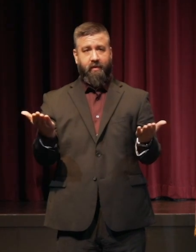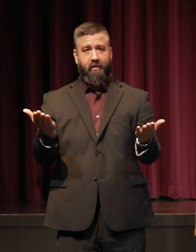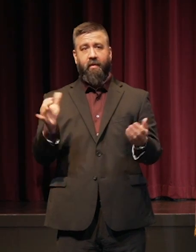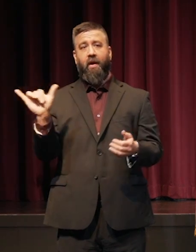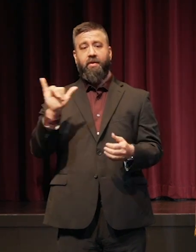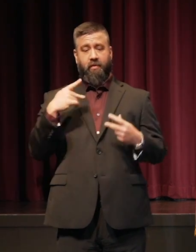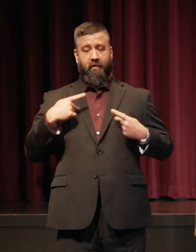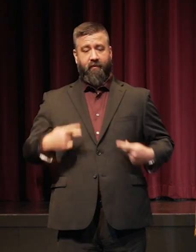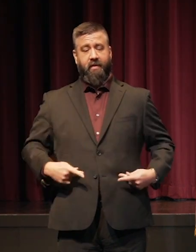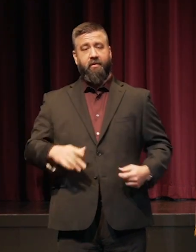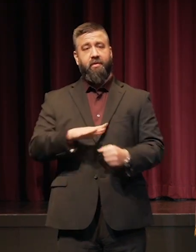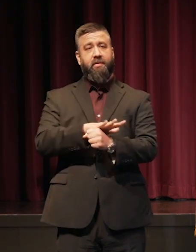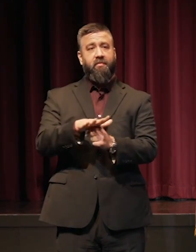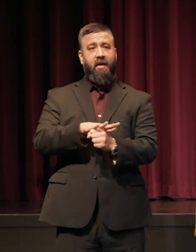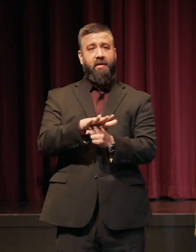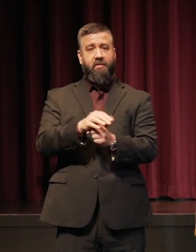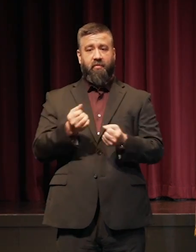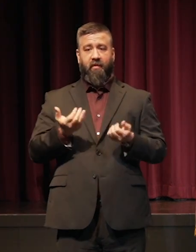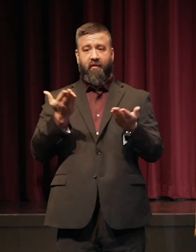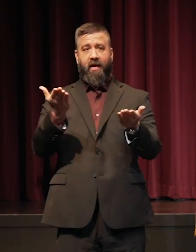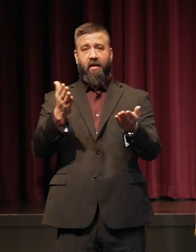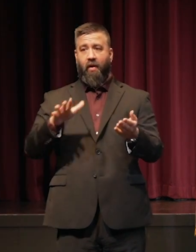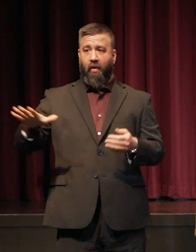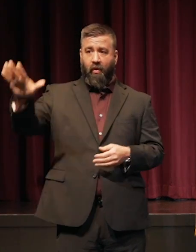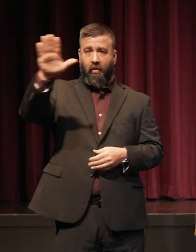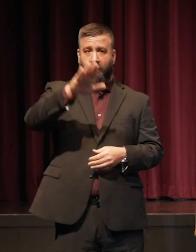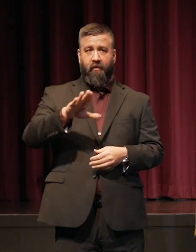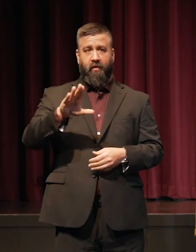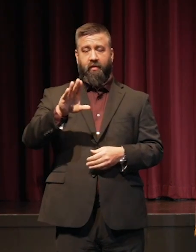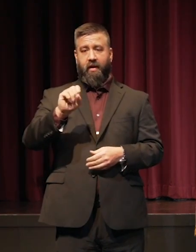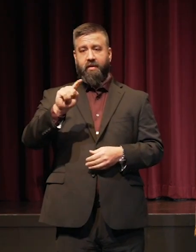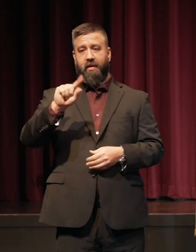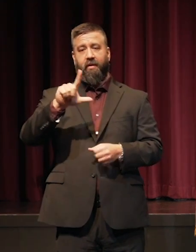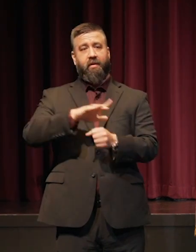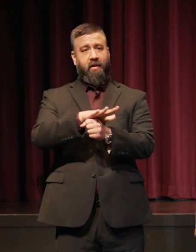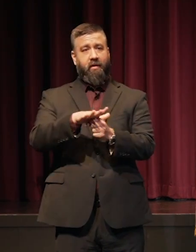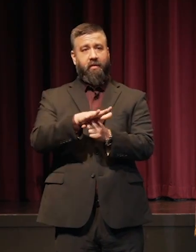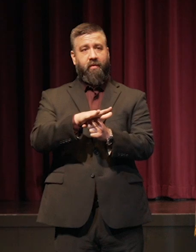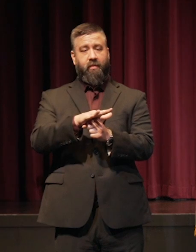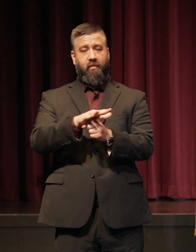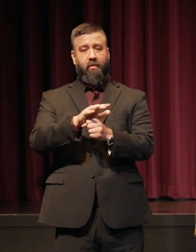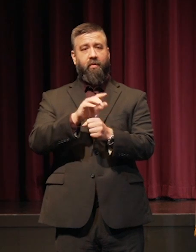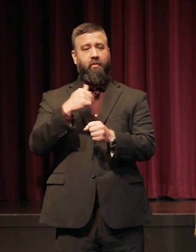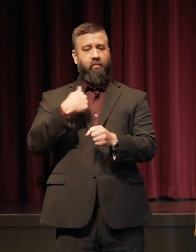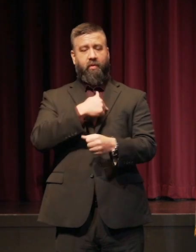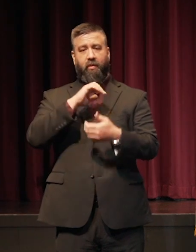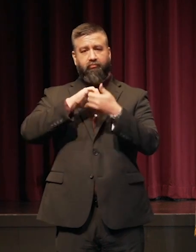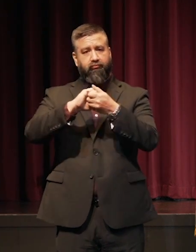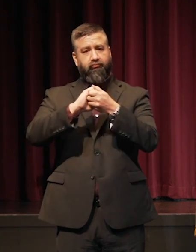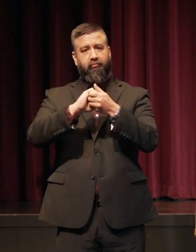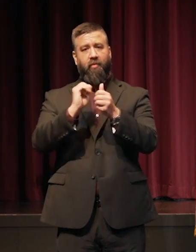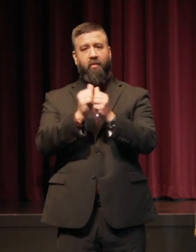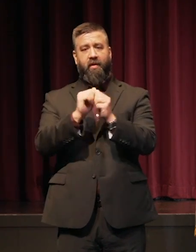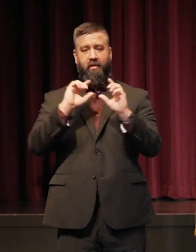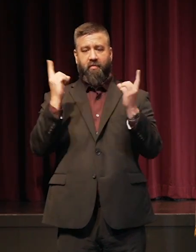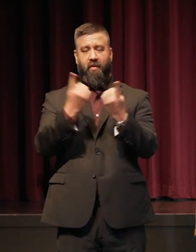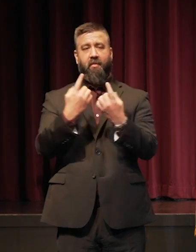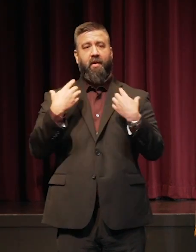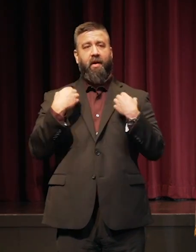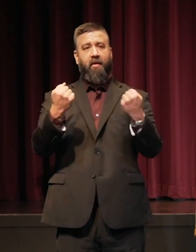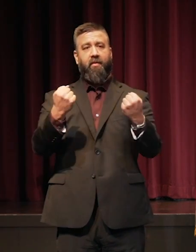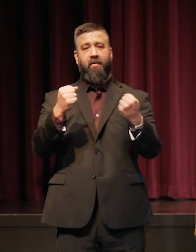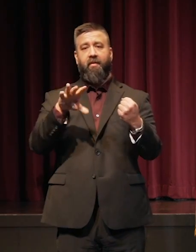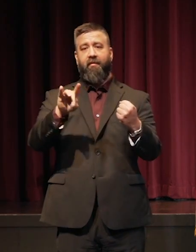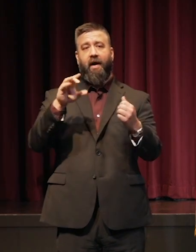physical space being provided across the county, we are working with the Department of Public Health to find ways for